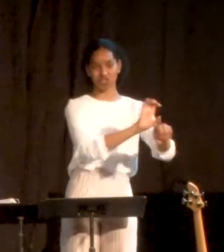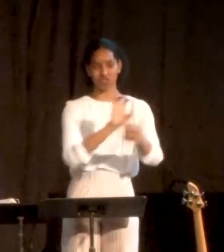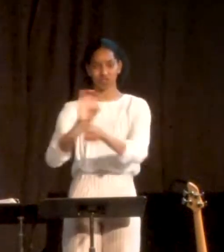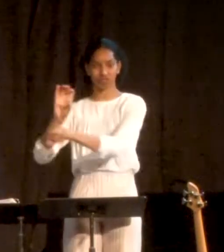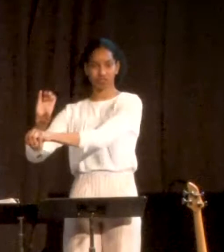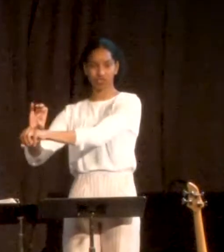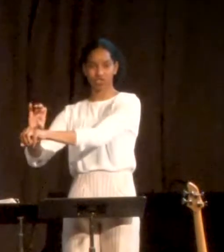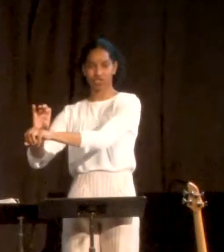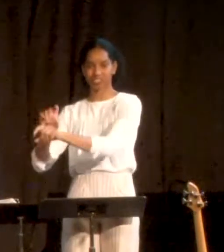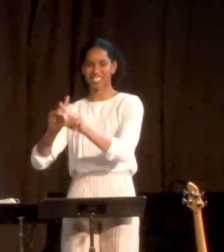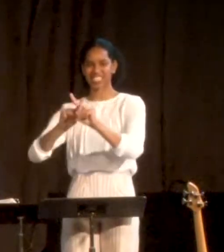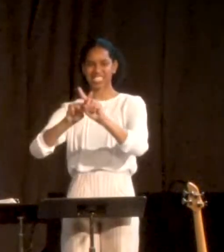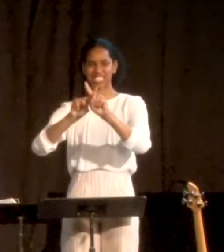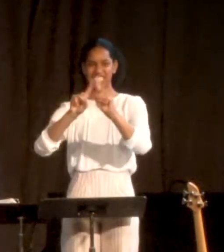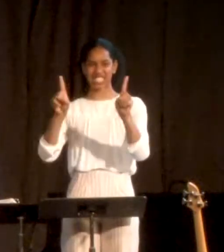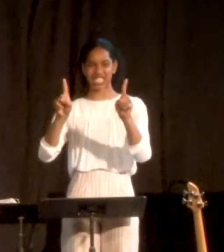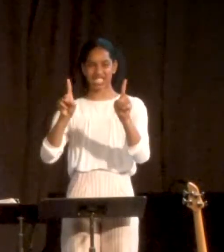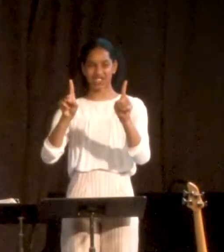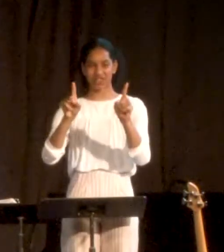umbrella.